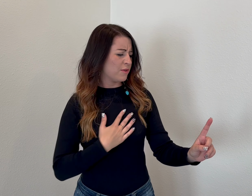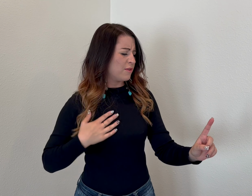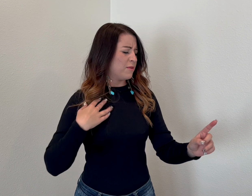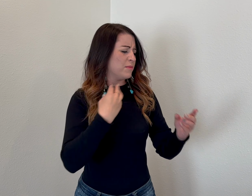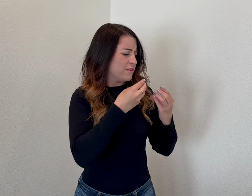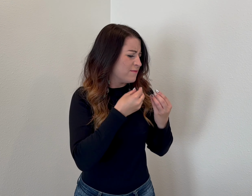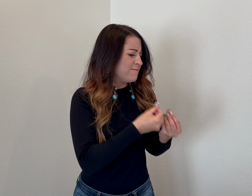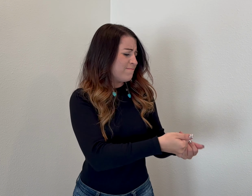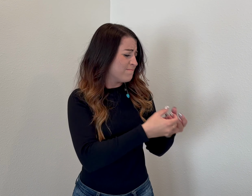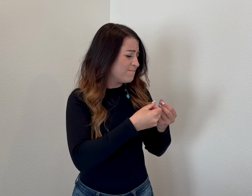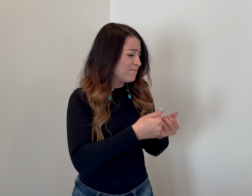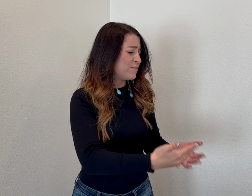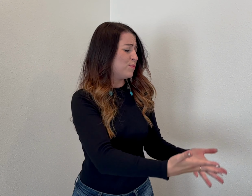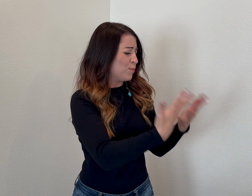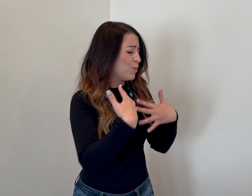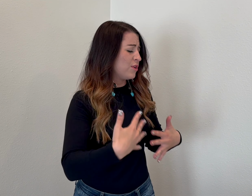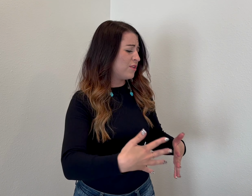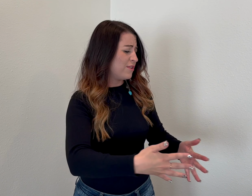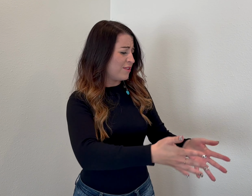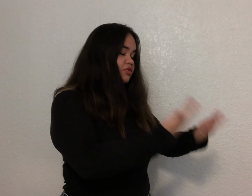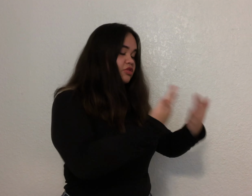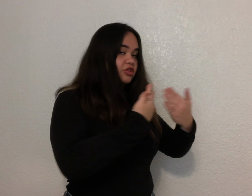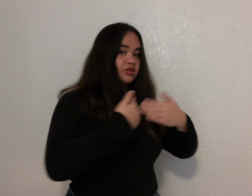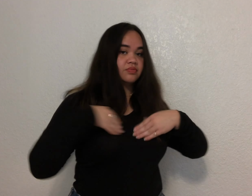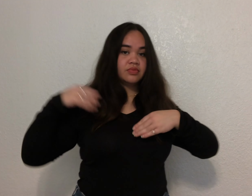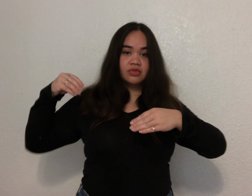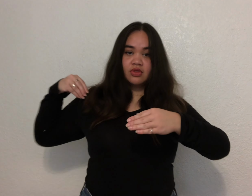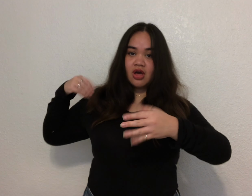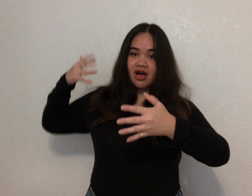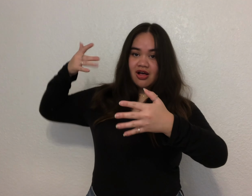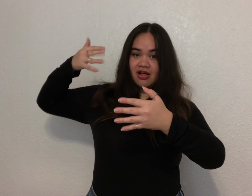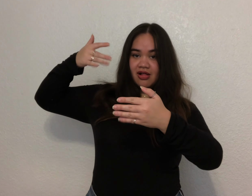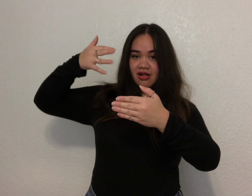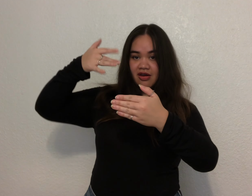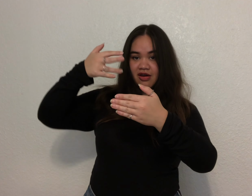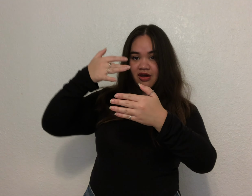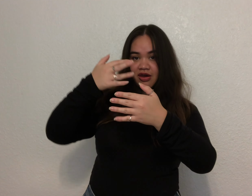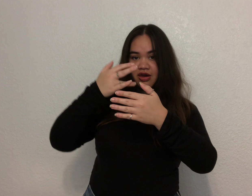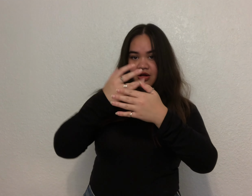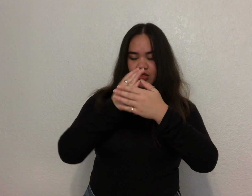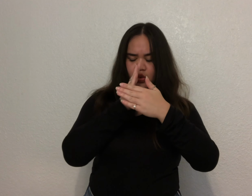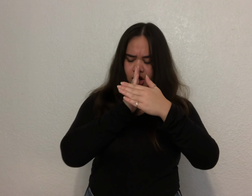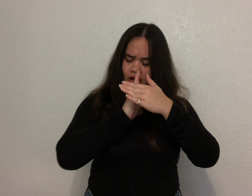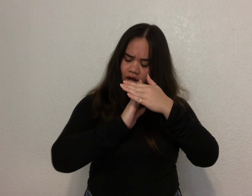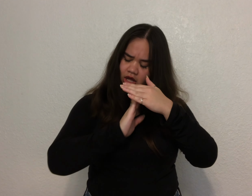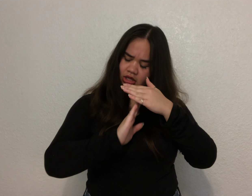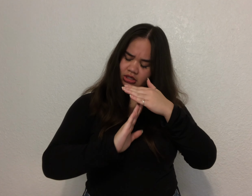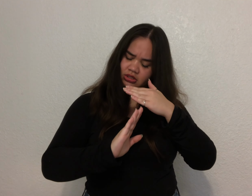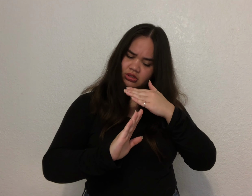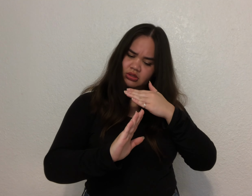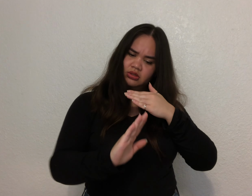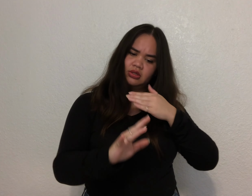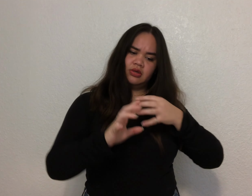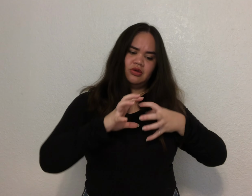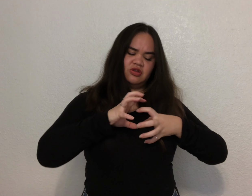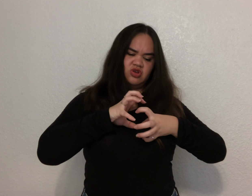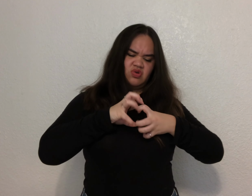is not enough And all the while you